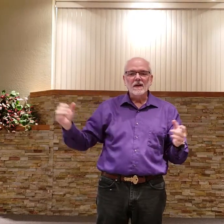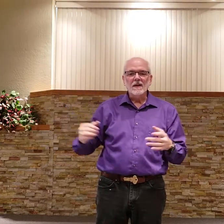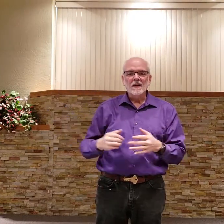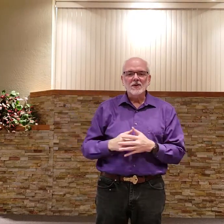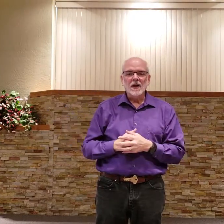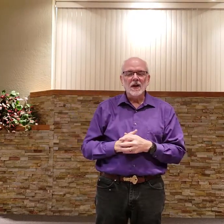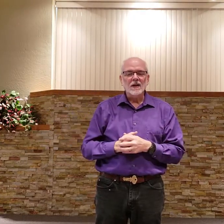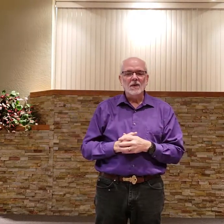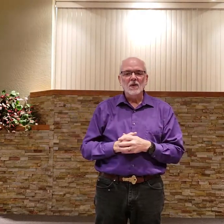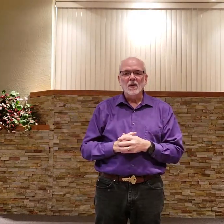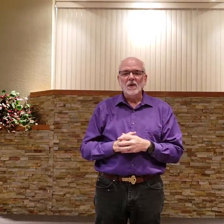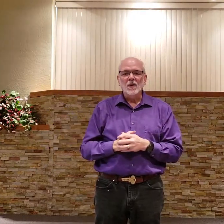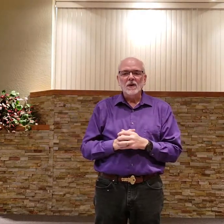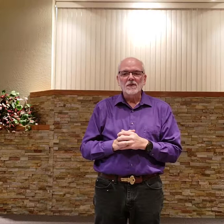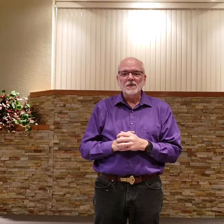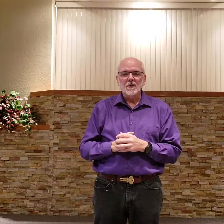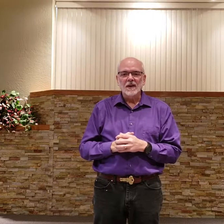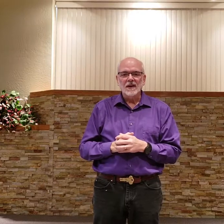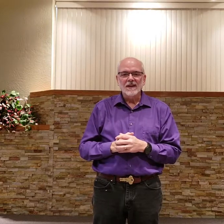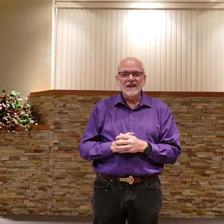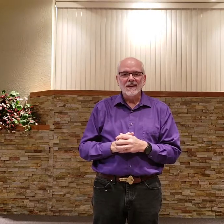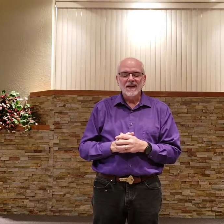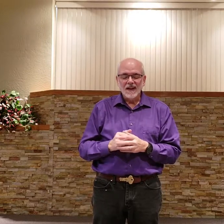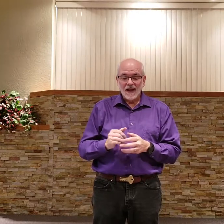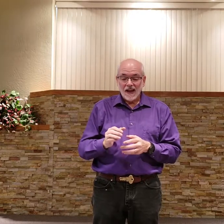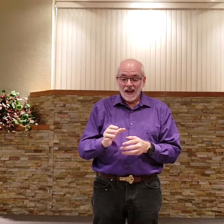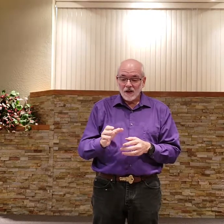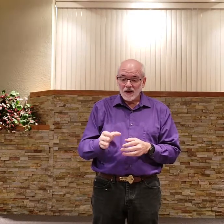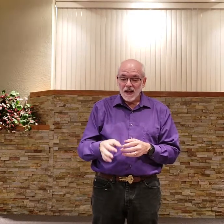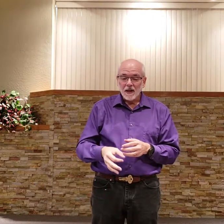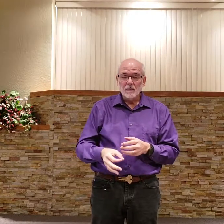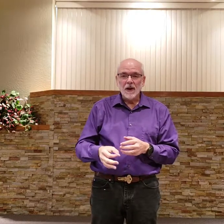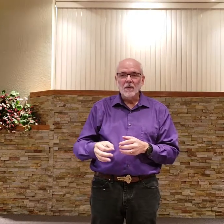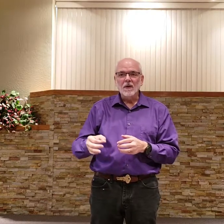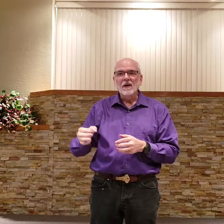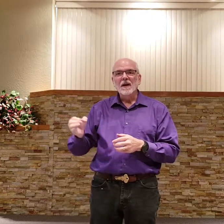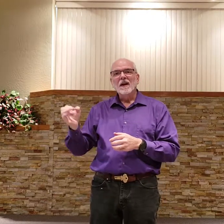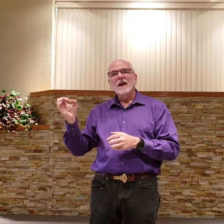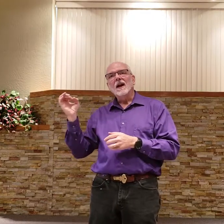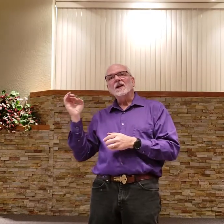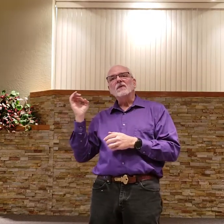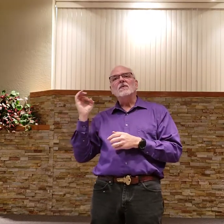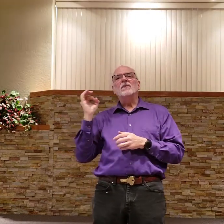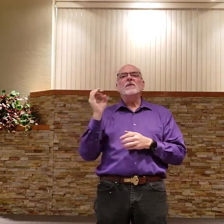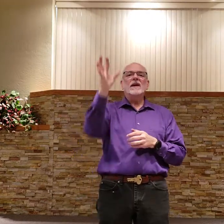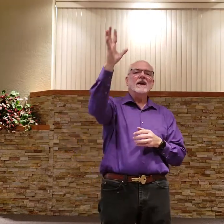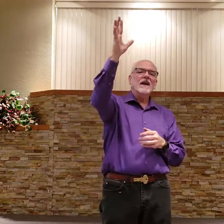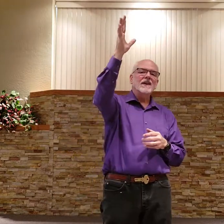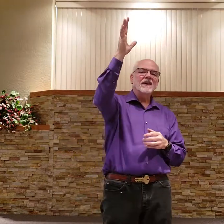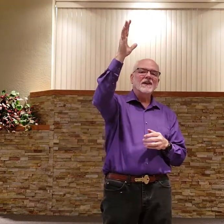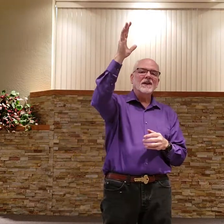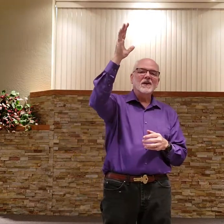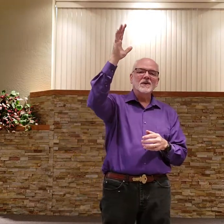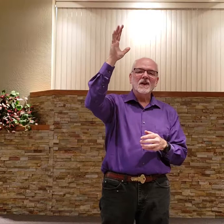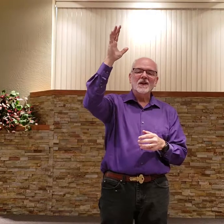in the shade of a glorious tree, and you take a pebble and you flick it out into the ocean, into